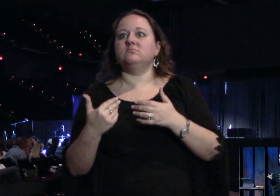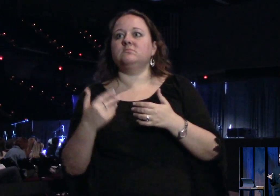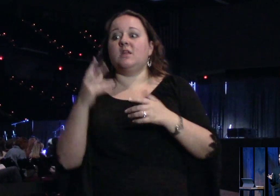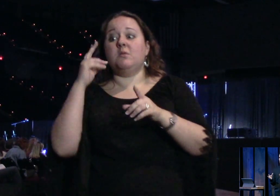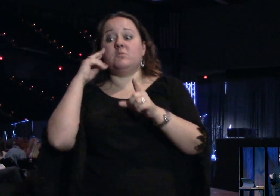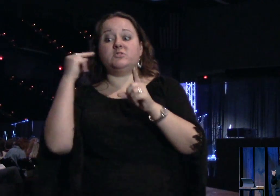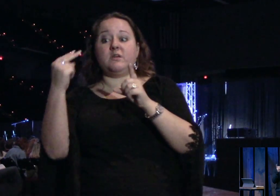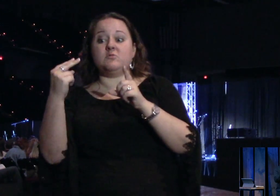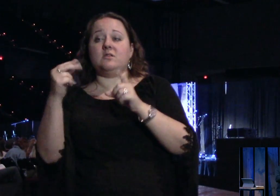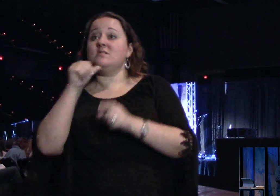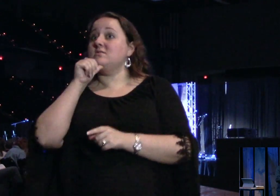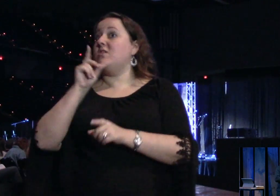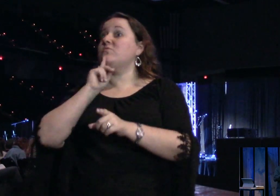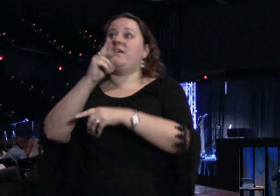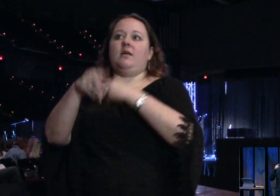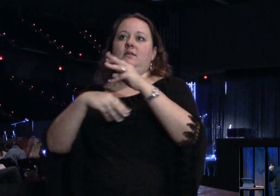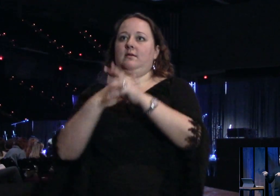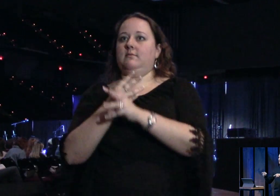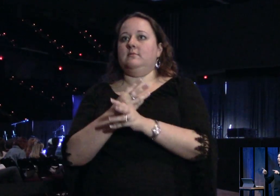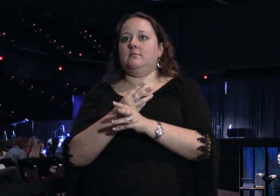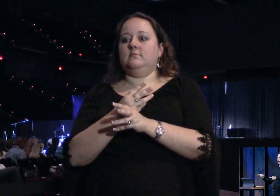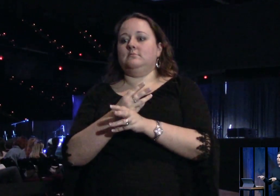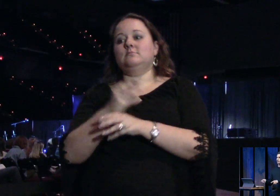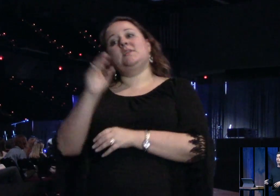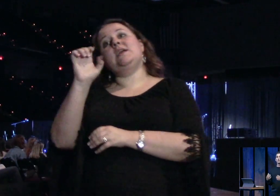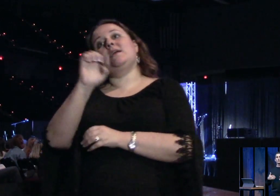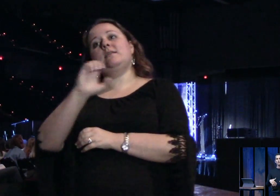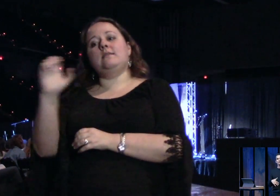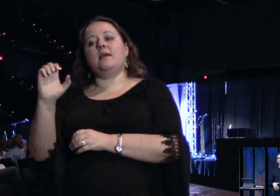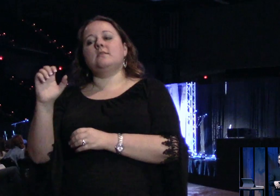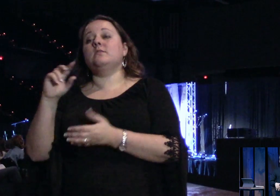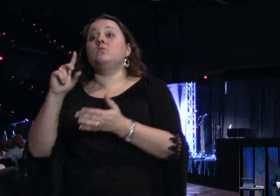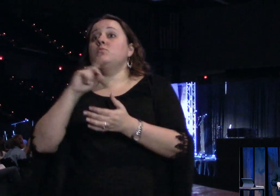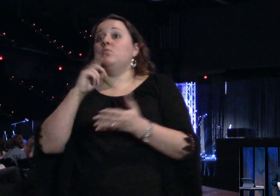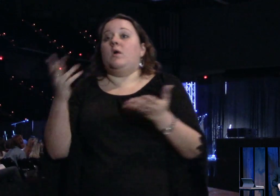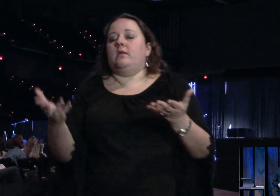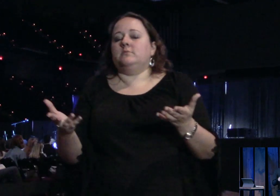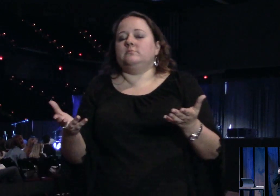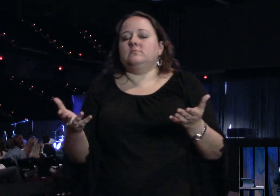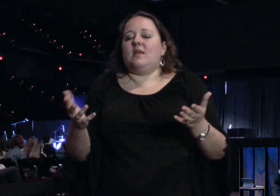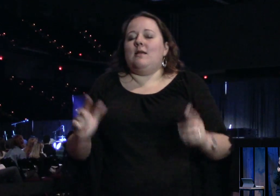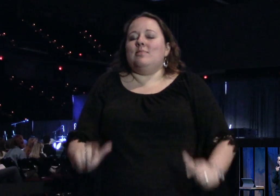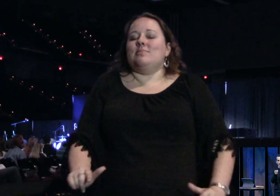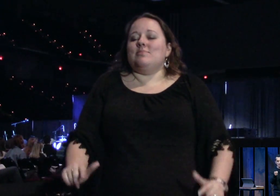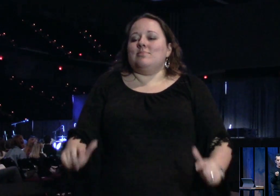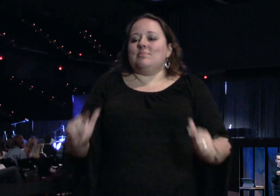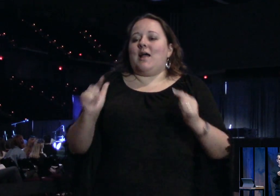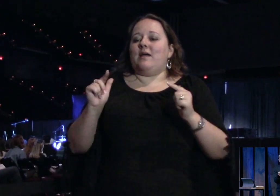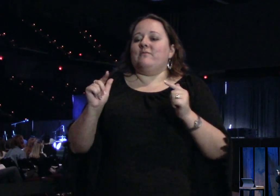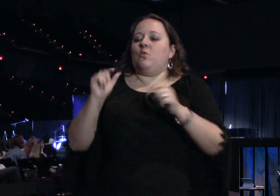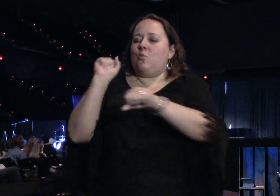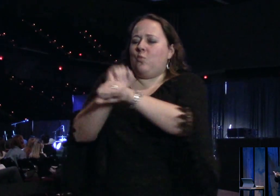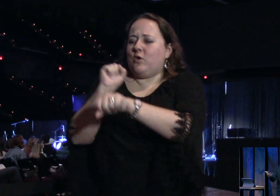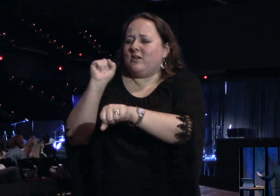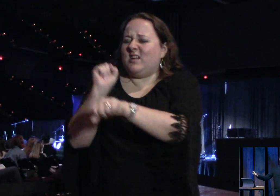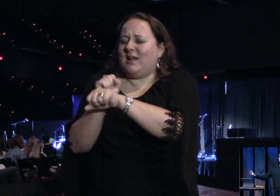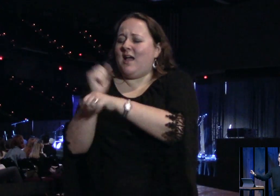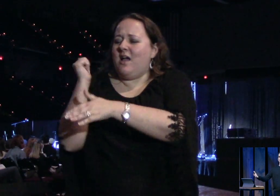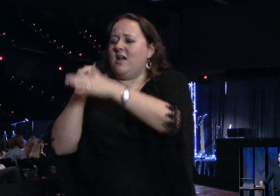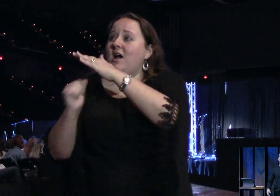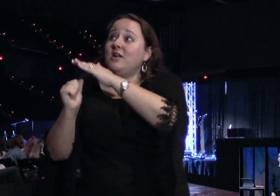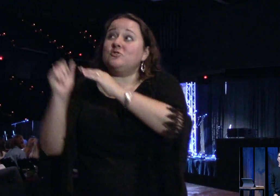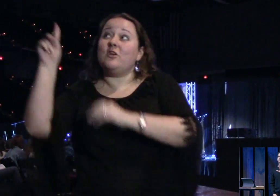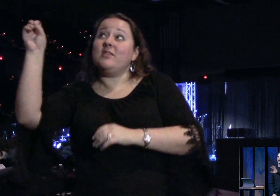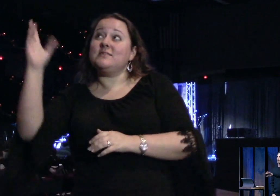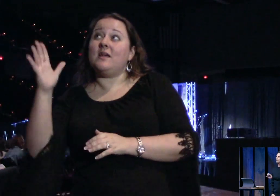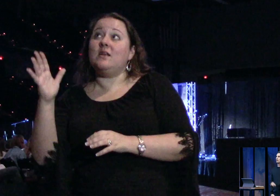aging. Perception was not reality. You know what Ecclesiastes is? Ecclesiastes is life under the